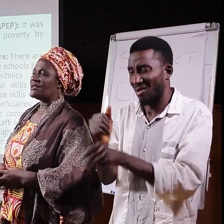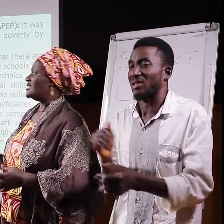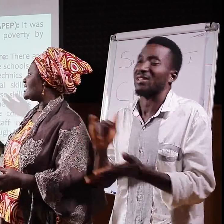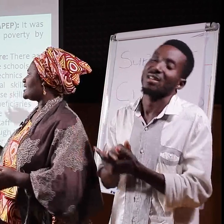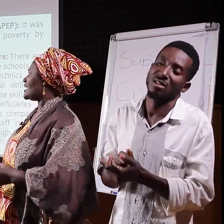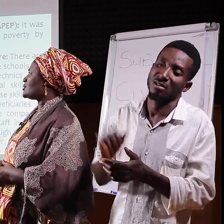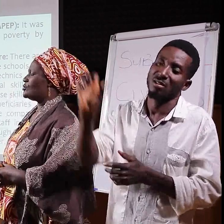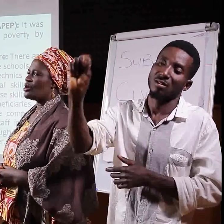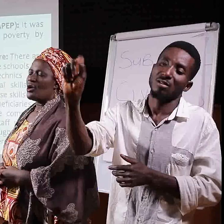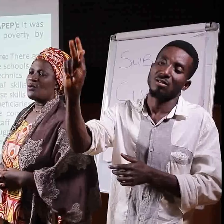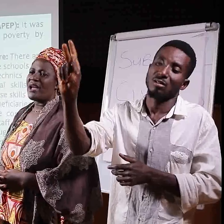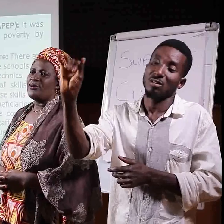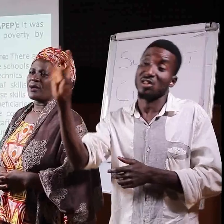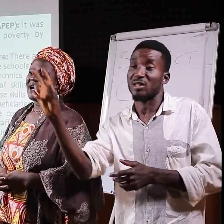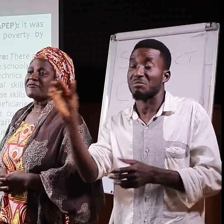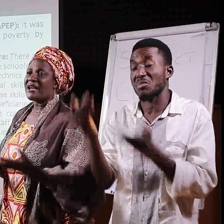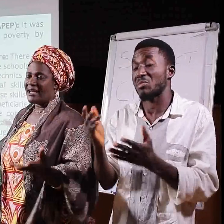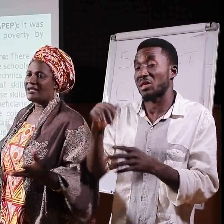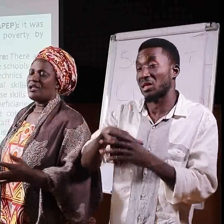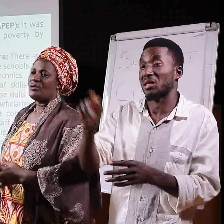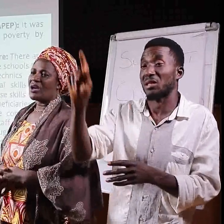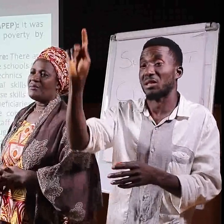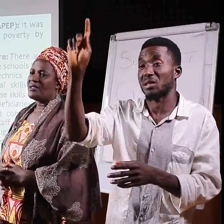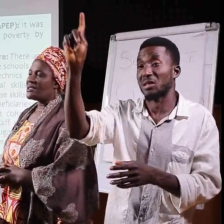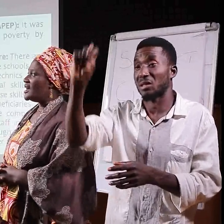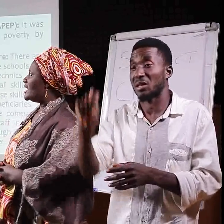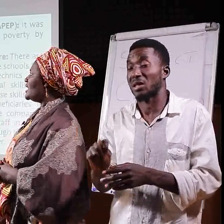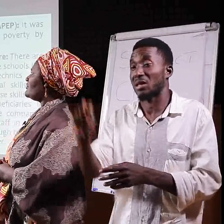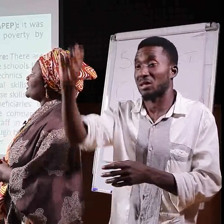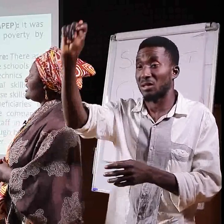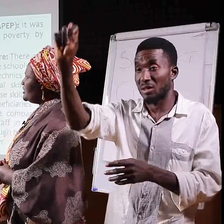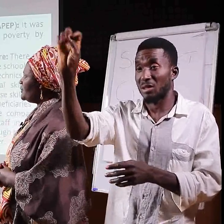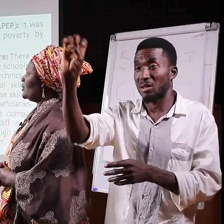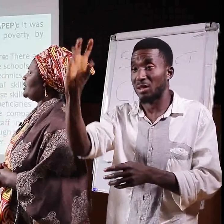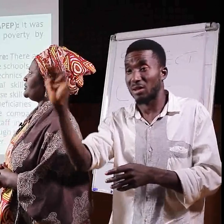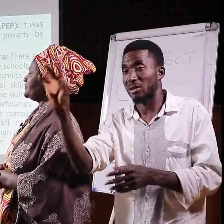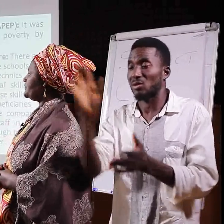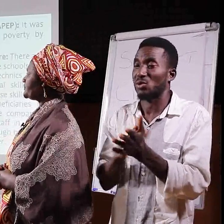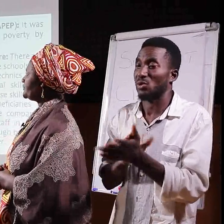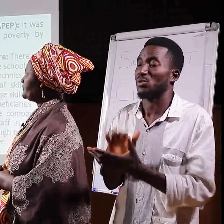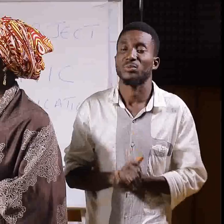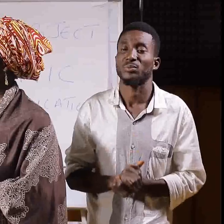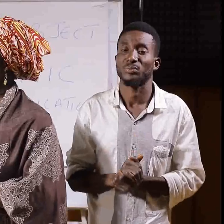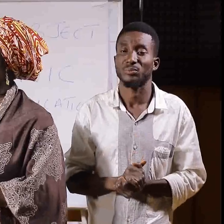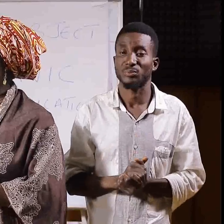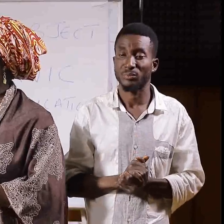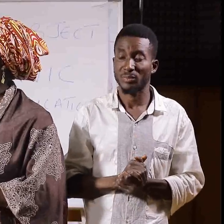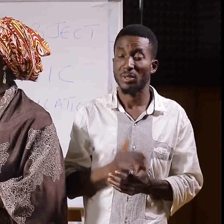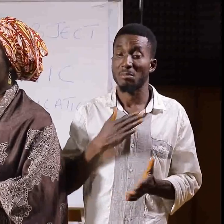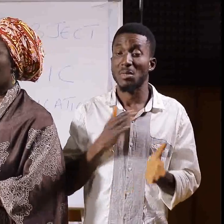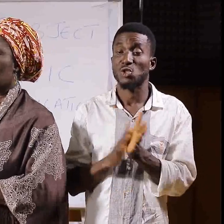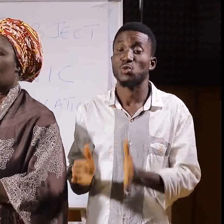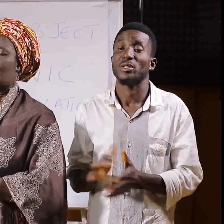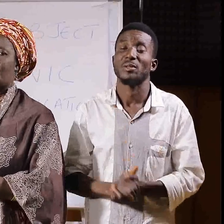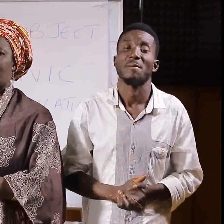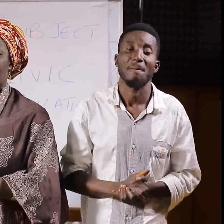such skills in technical schools, where you, after that, you can be self-employed. Now, my